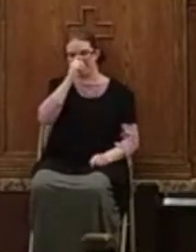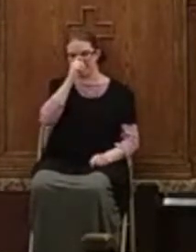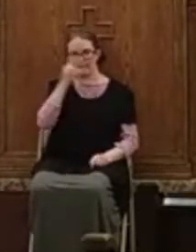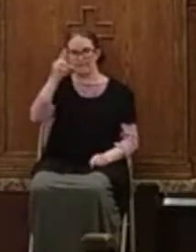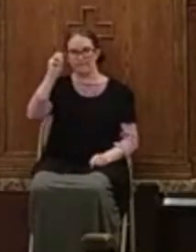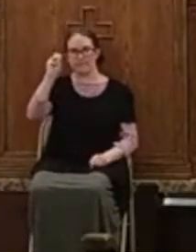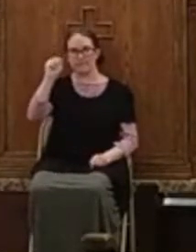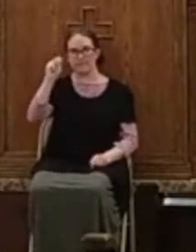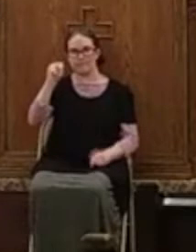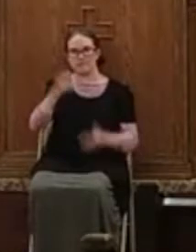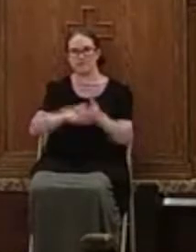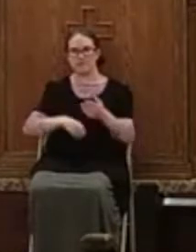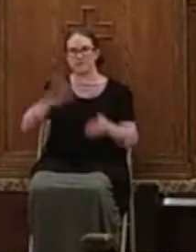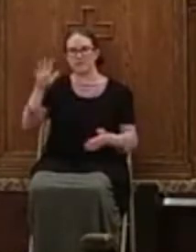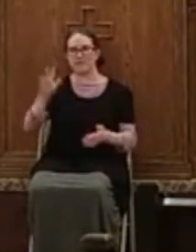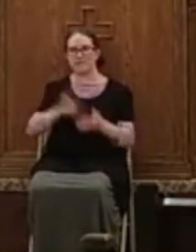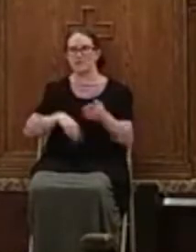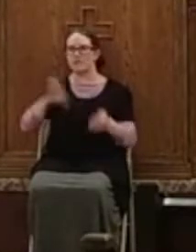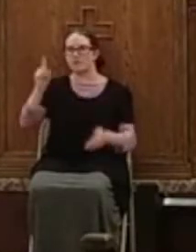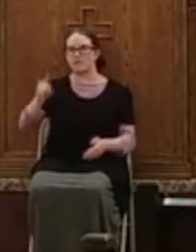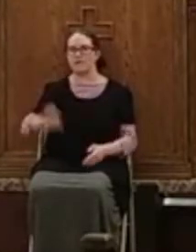Romans chapter 5, verse 1 and 2.